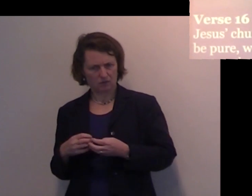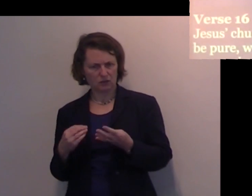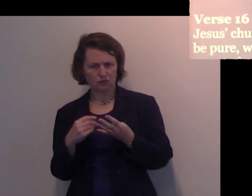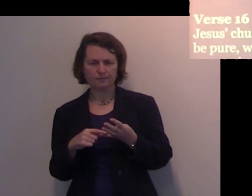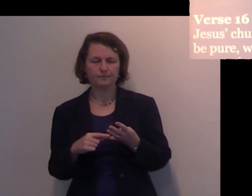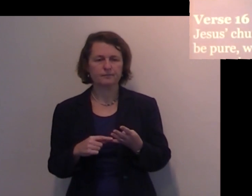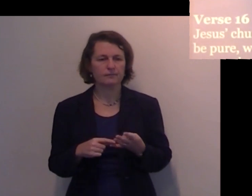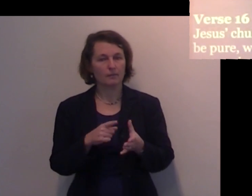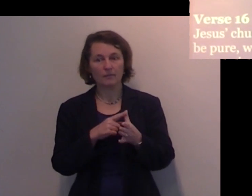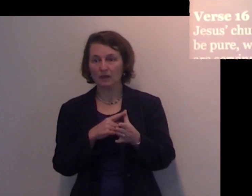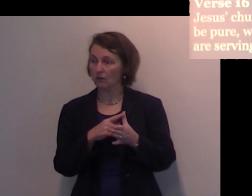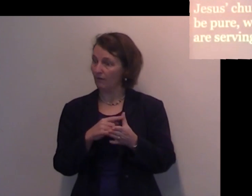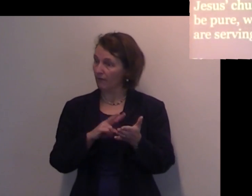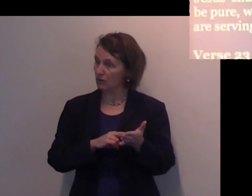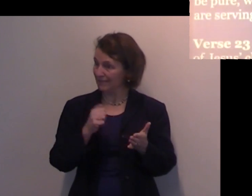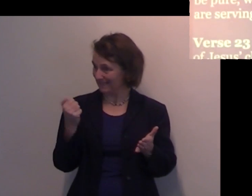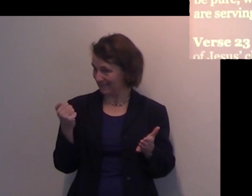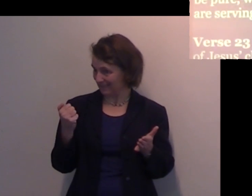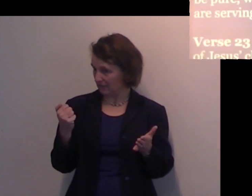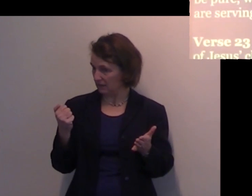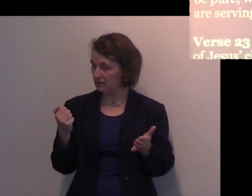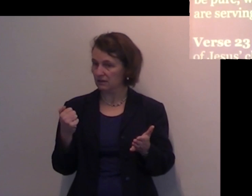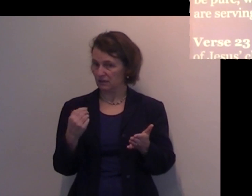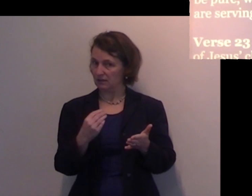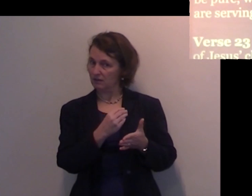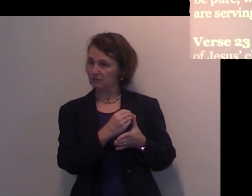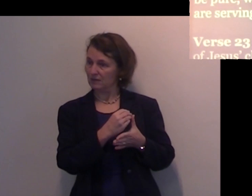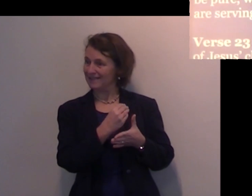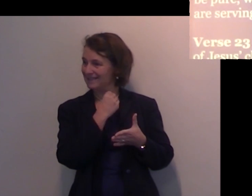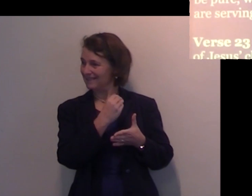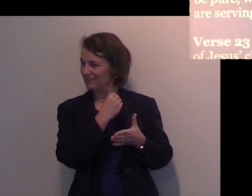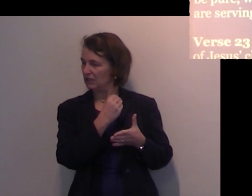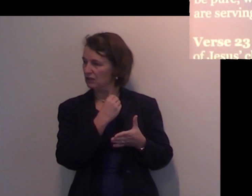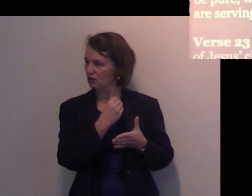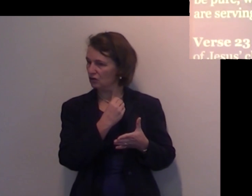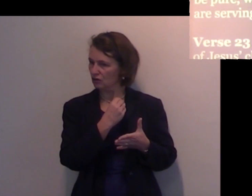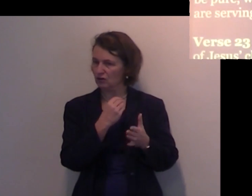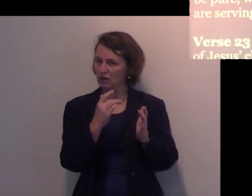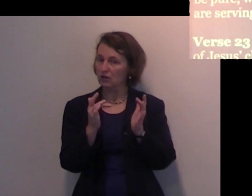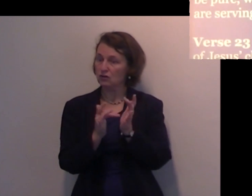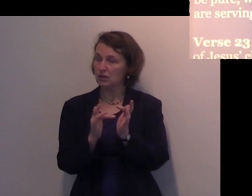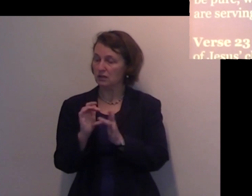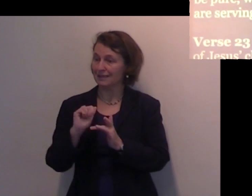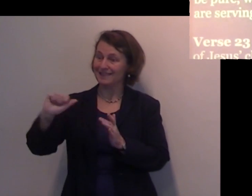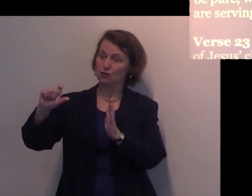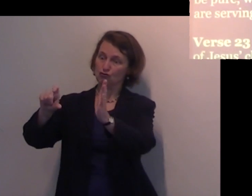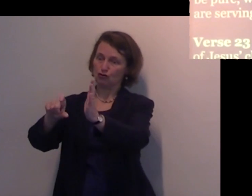Verse 16. This verse teaches me that Jesus' church, his